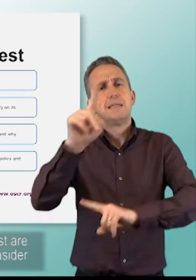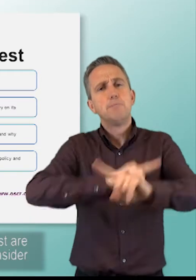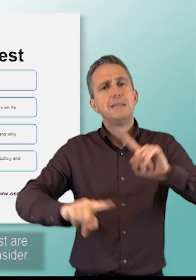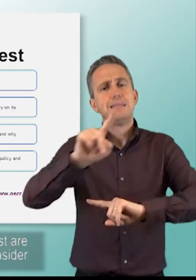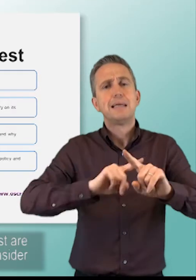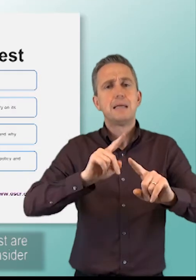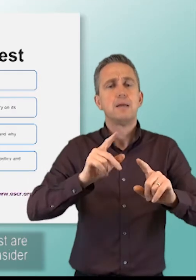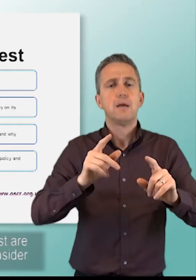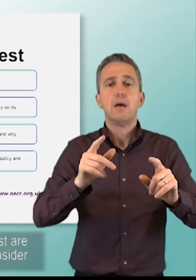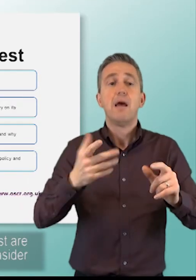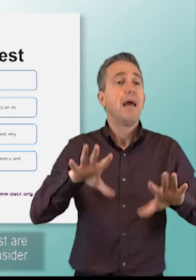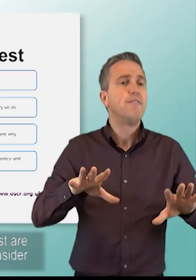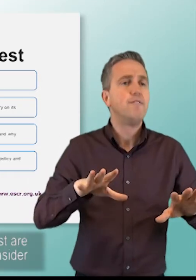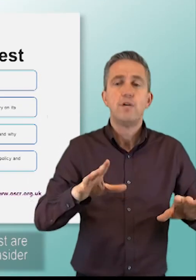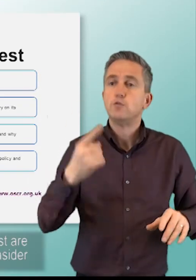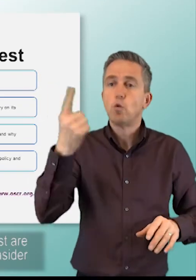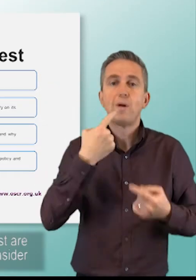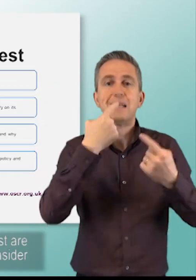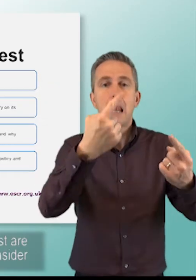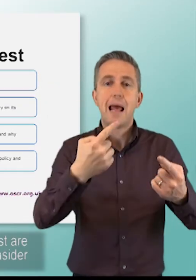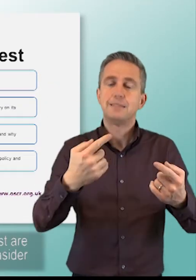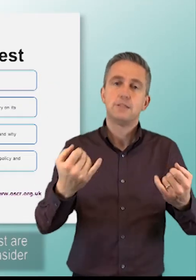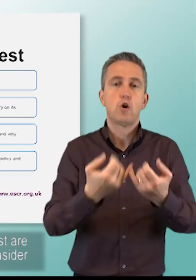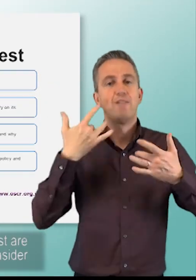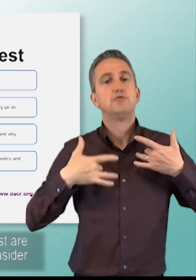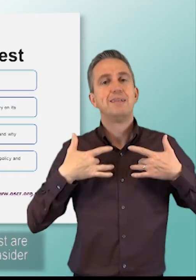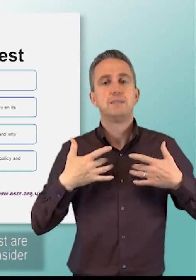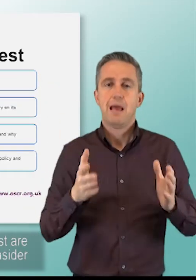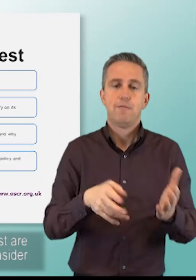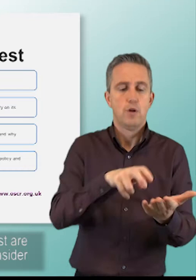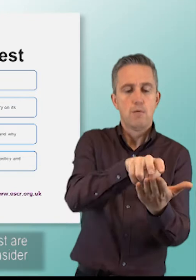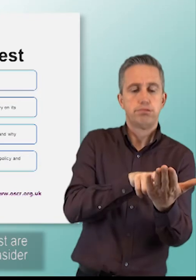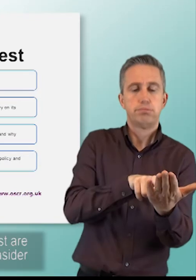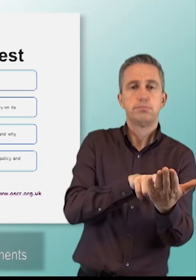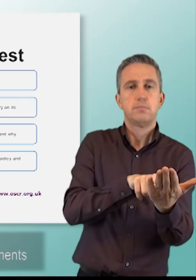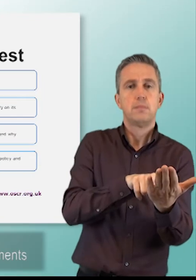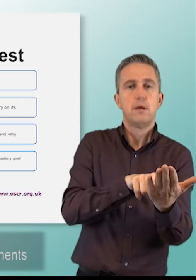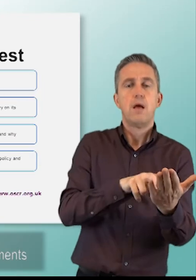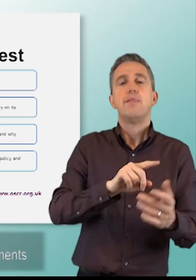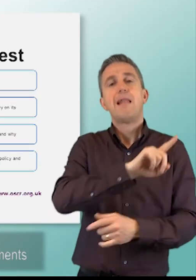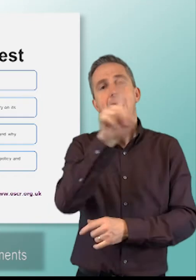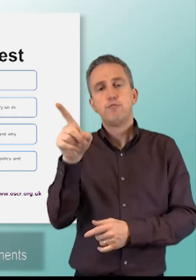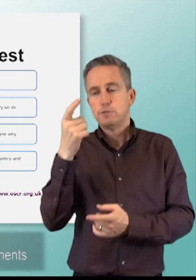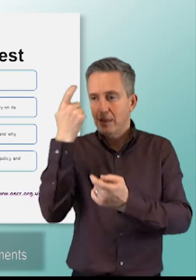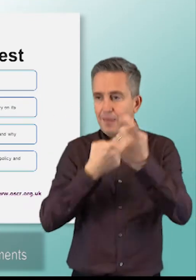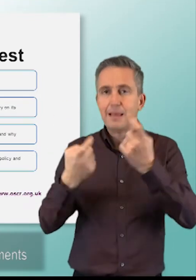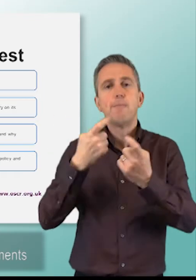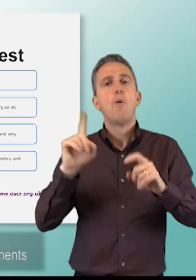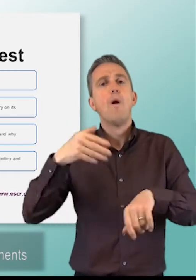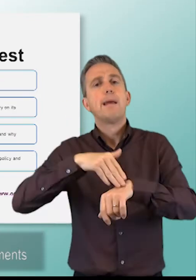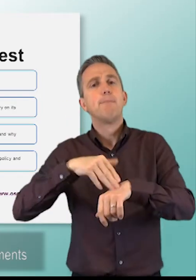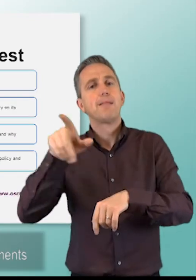instance, note down when declarations of interest are actually declared at the start of the meeting and consider what the implications for